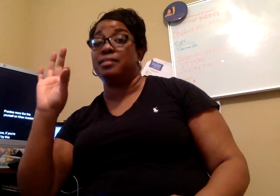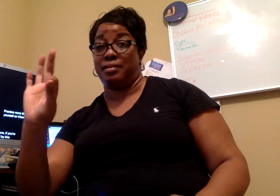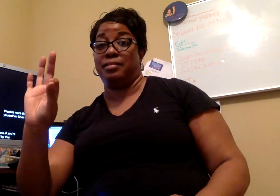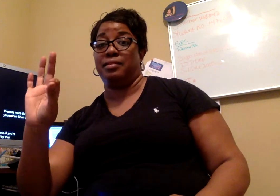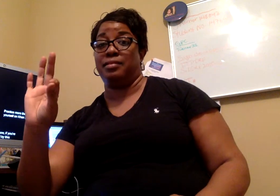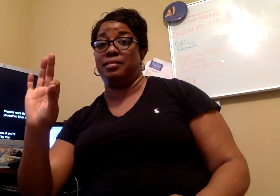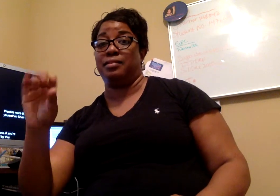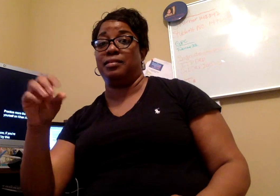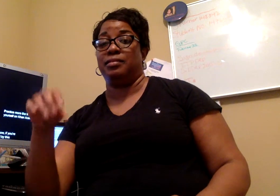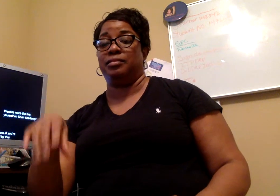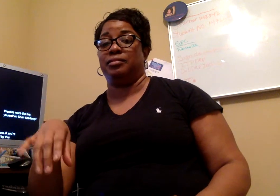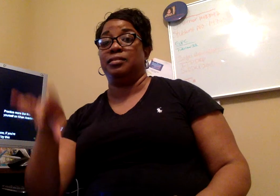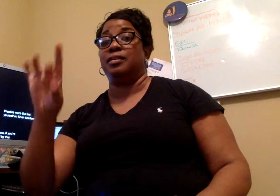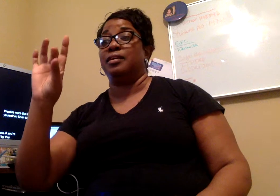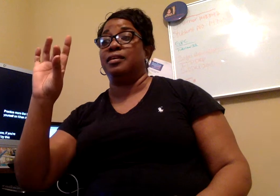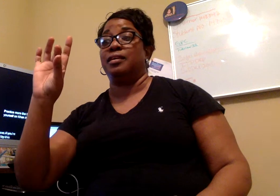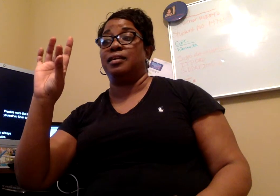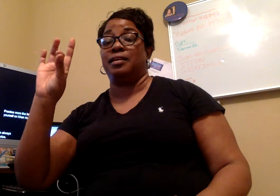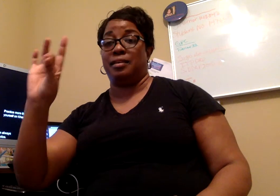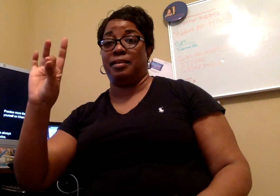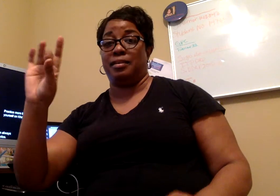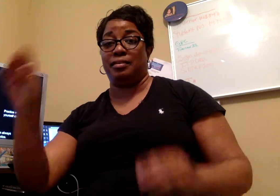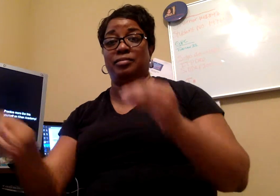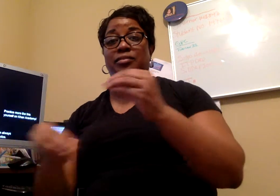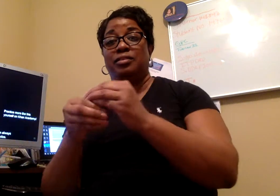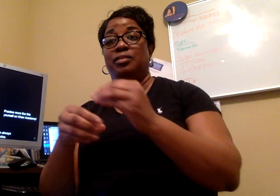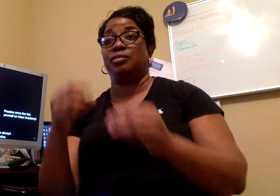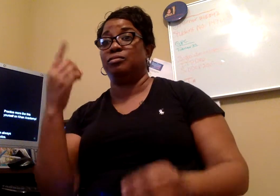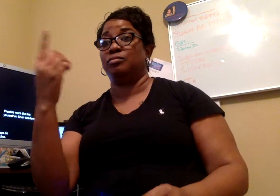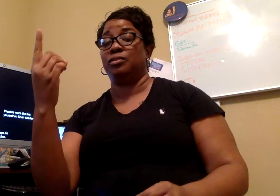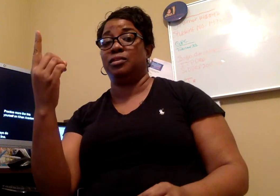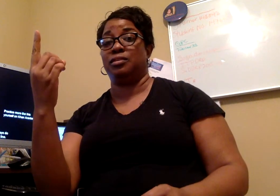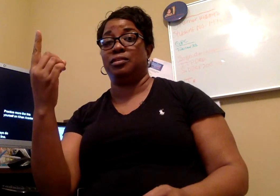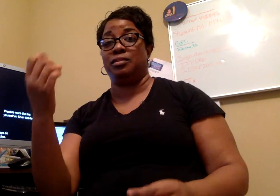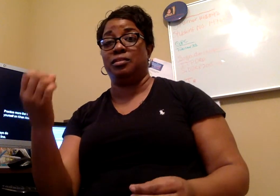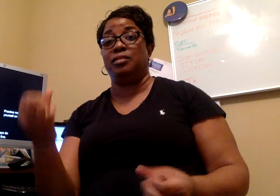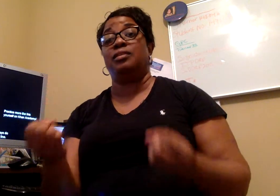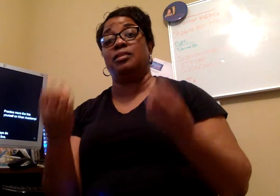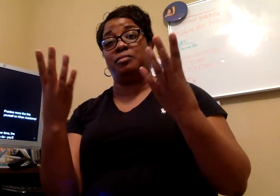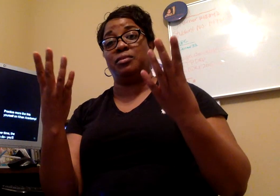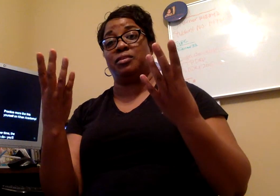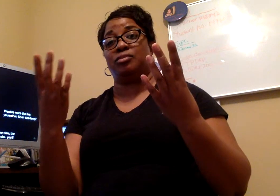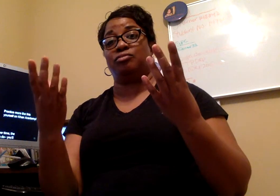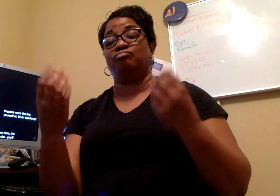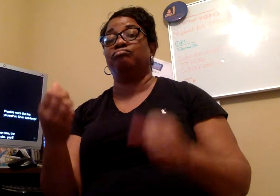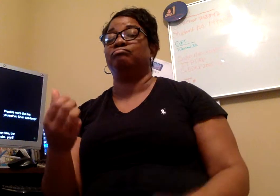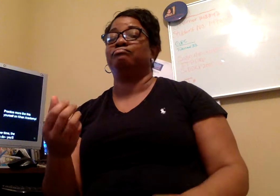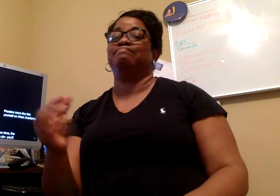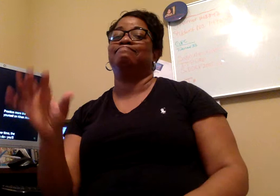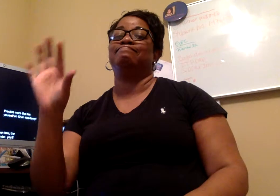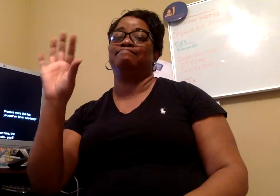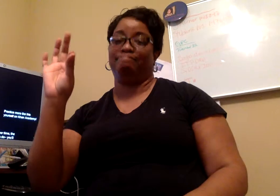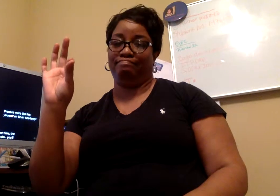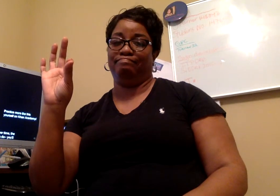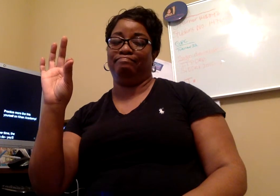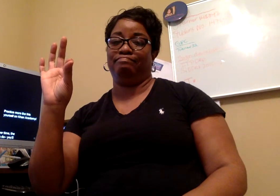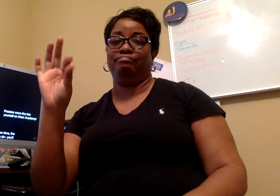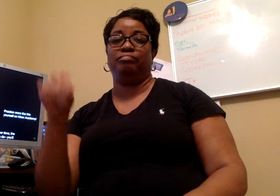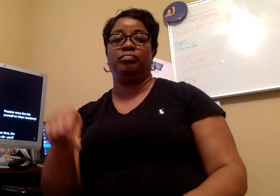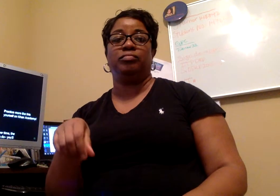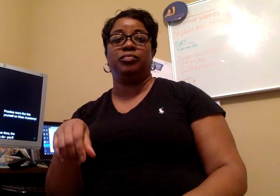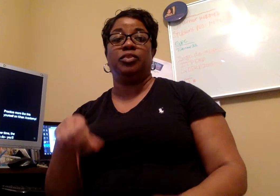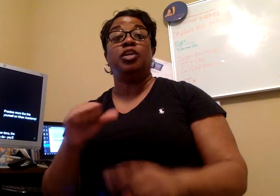And just so you know, if you're a little daunted by this initially, you can always draw the circles, you can always do the number line, and eventually over time, the more